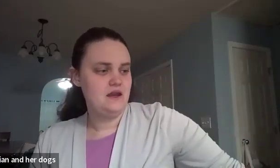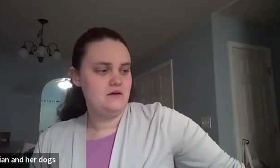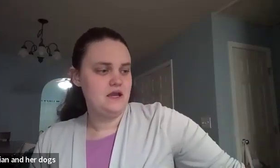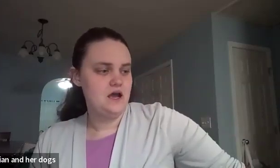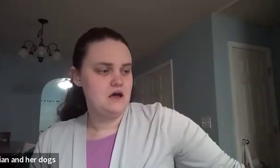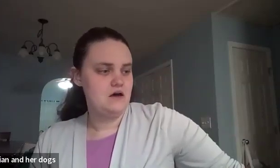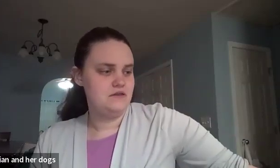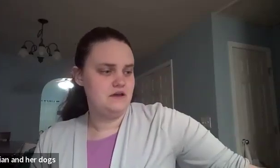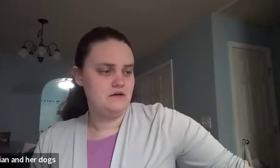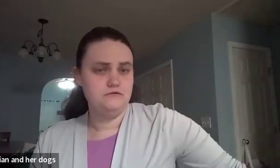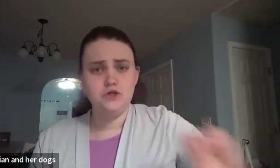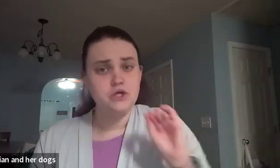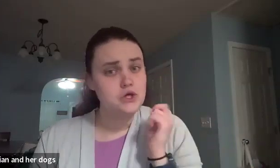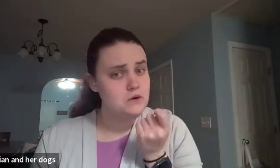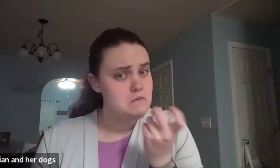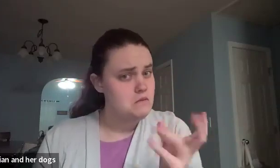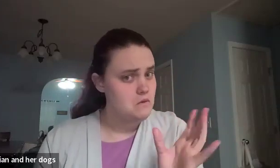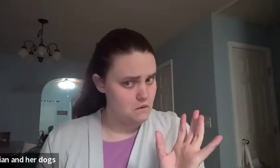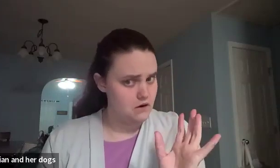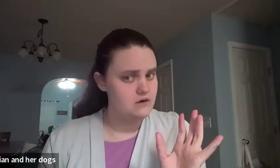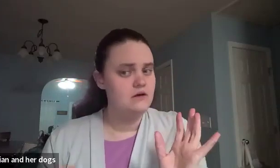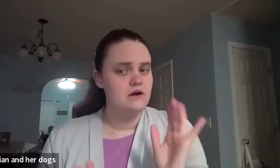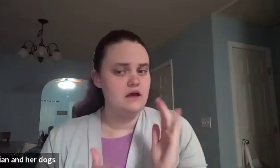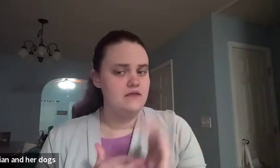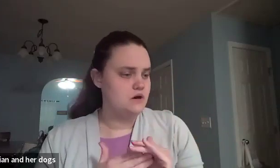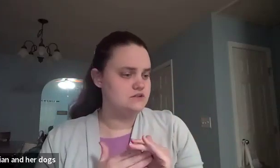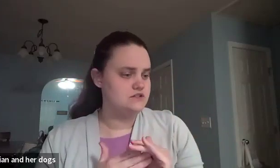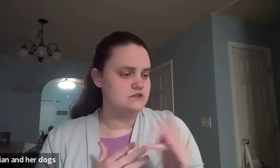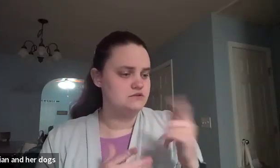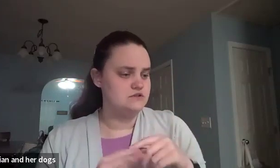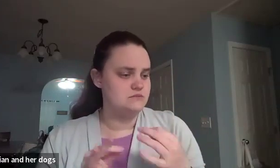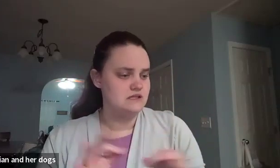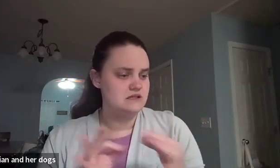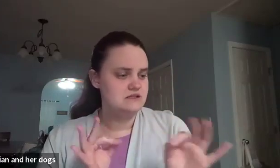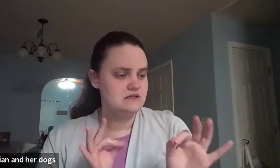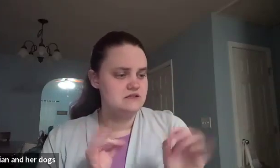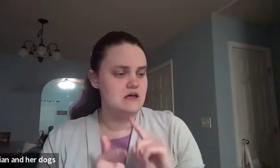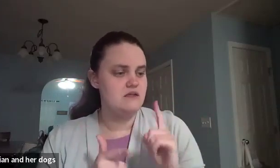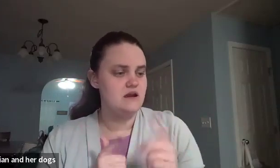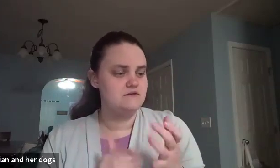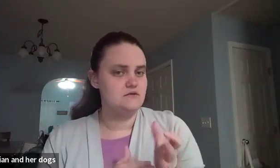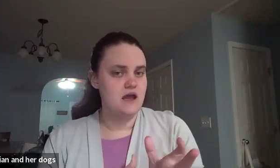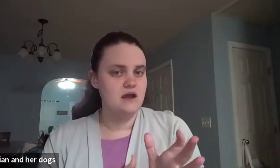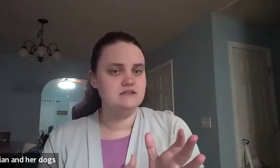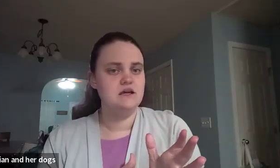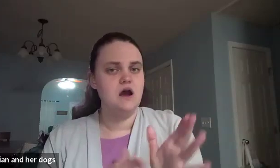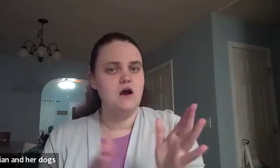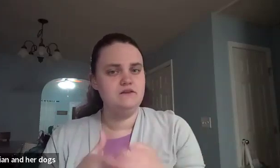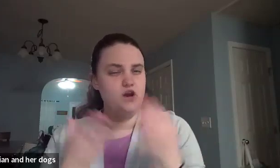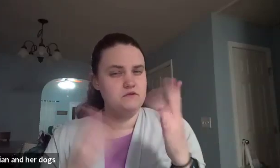Then we have, I think, a few more. And then what I'll do is we'll do some sentences. And then after that, I'll leave it open